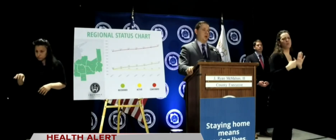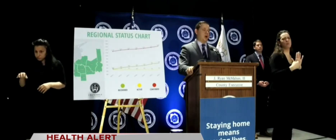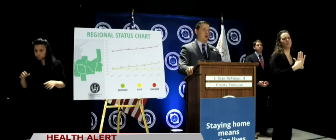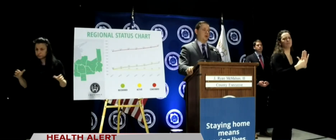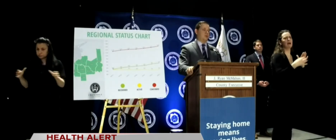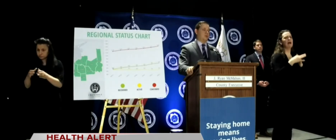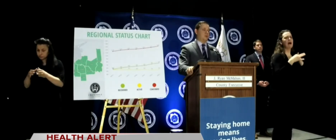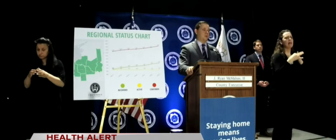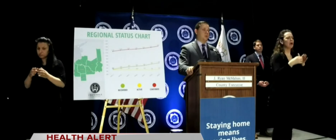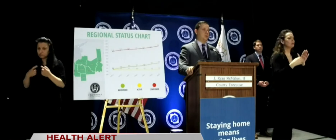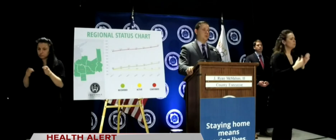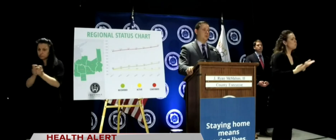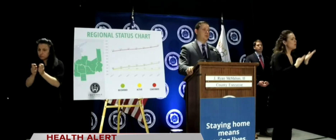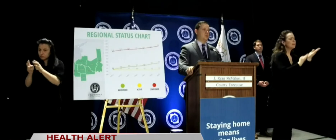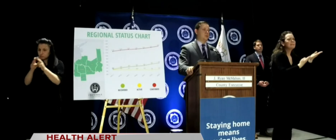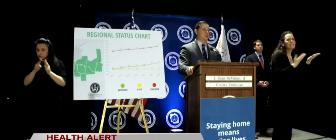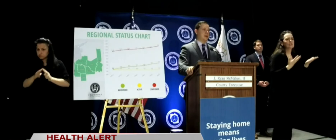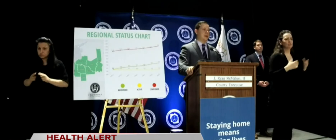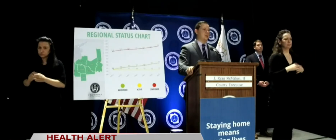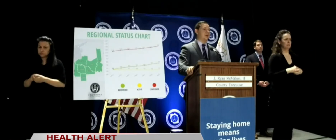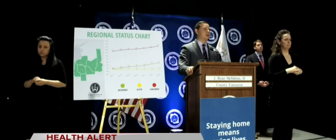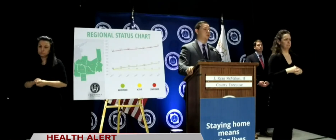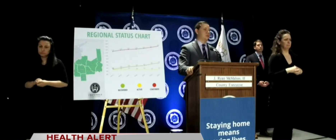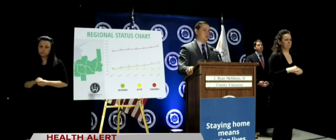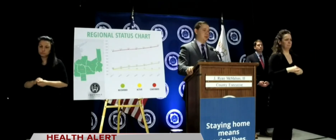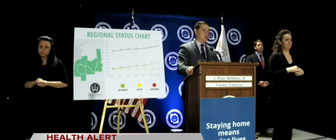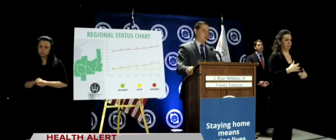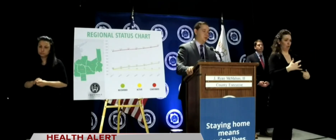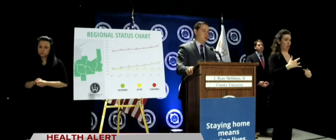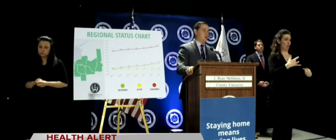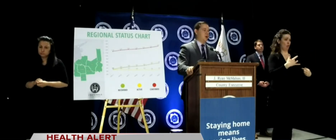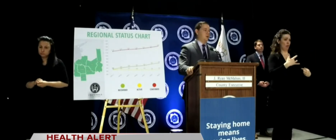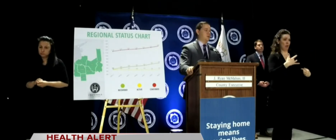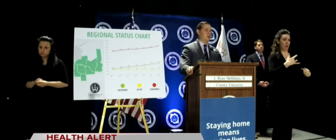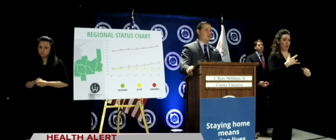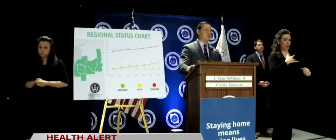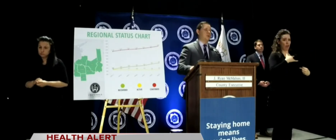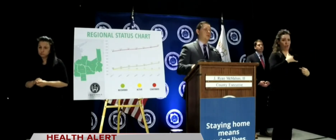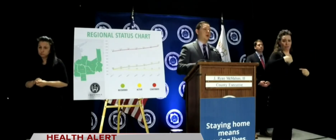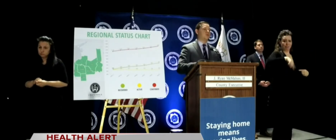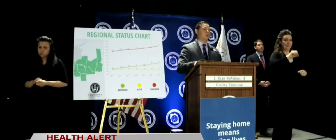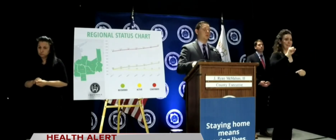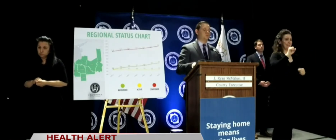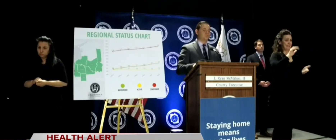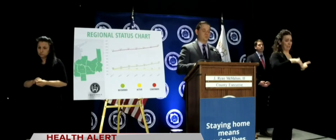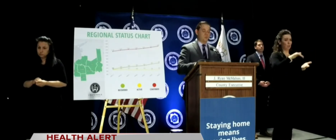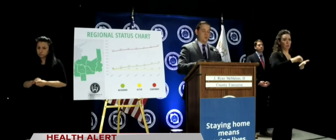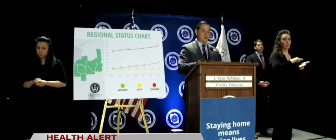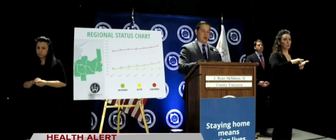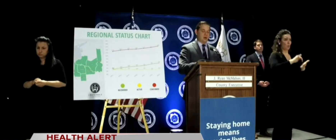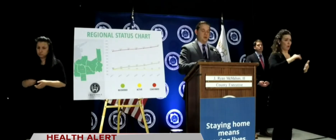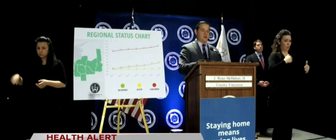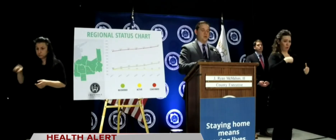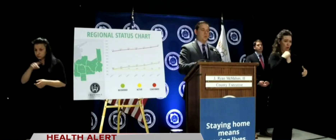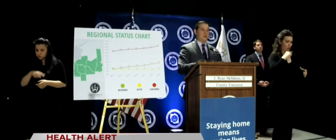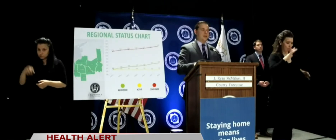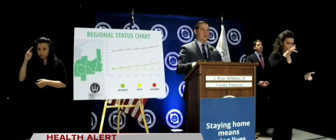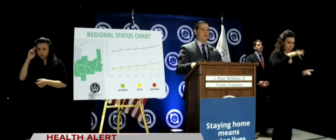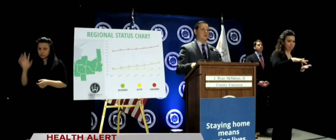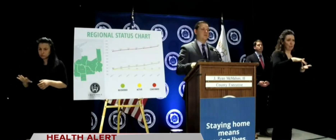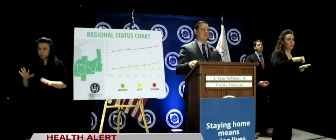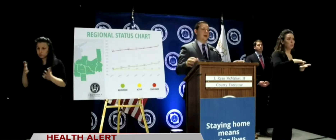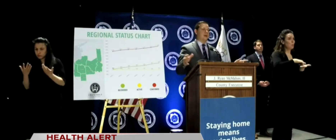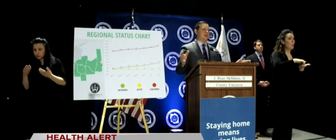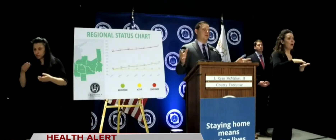really the heart of the region's economic engines, together, so that everybody's comfortable. We're